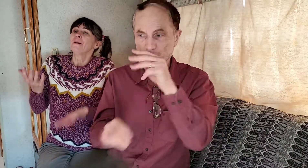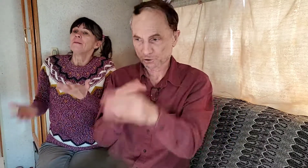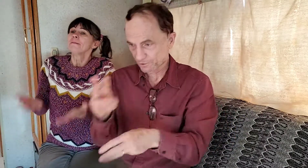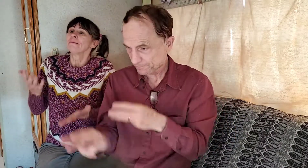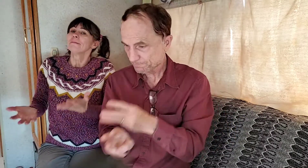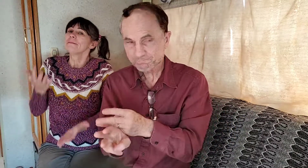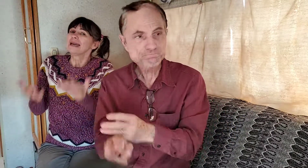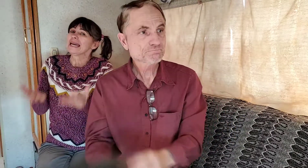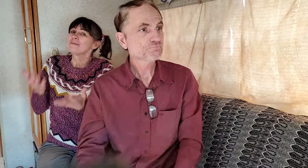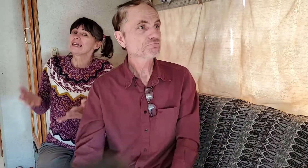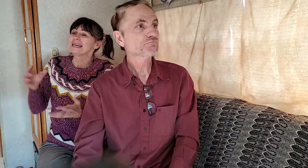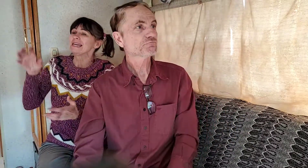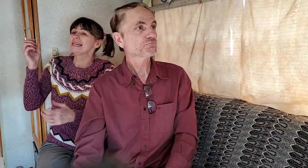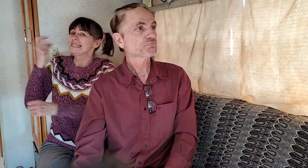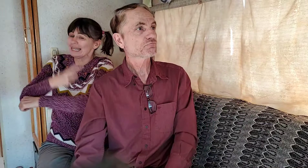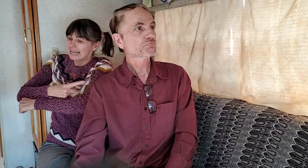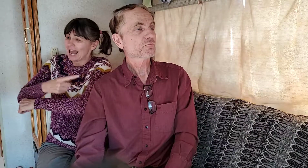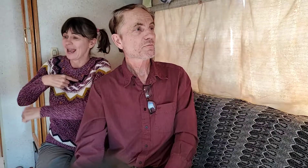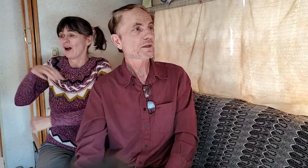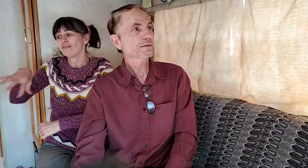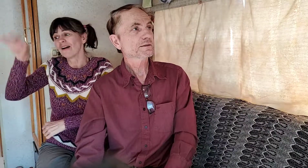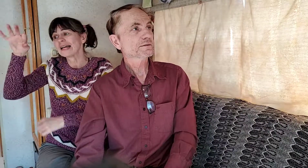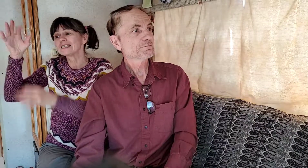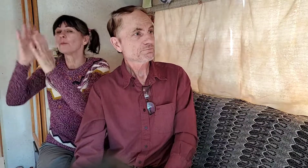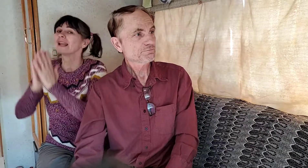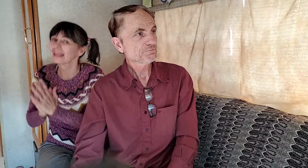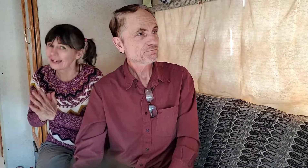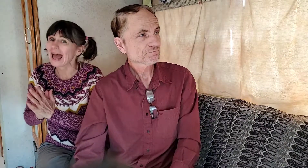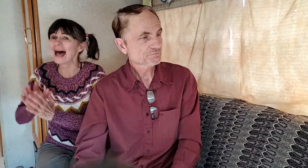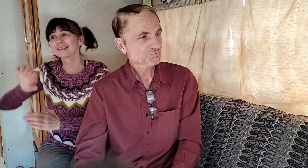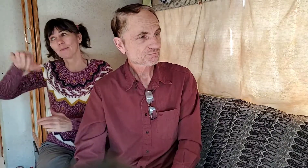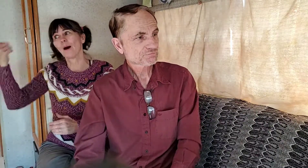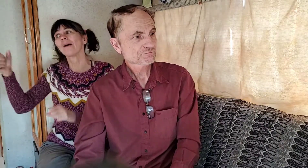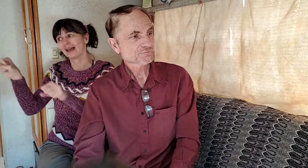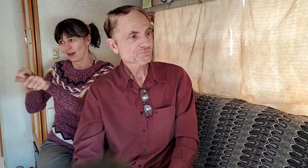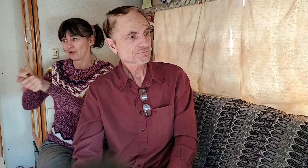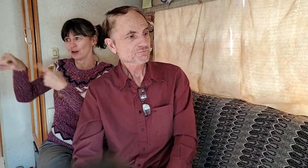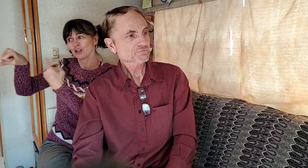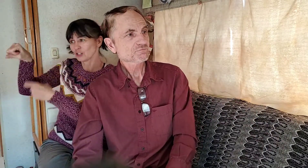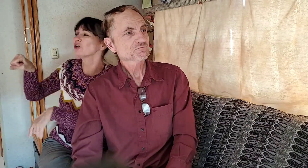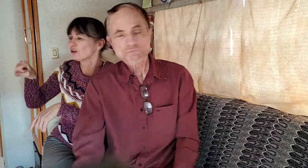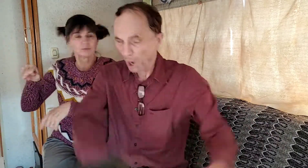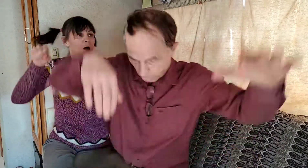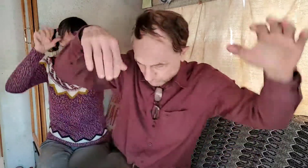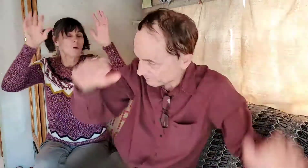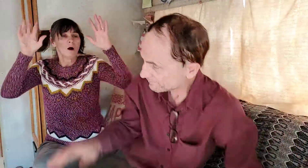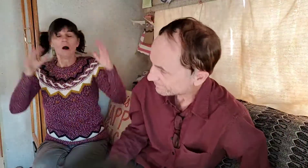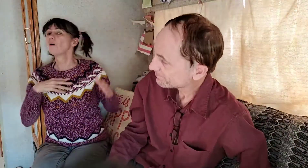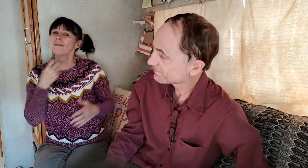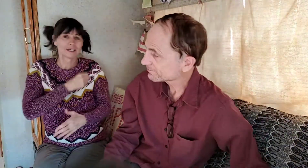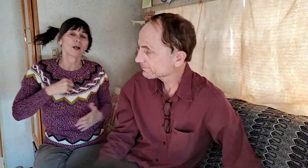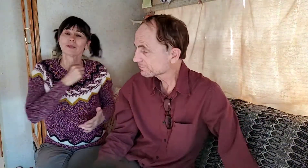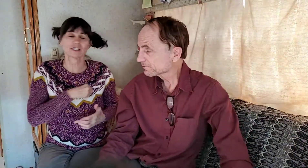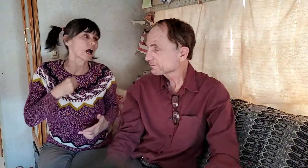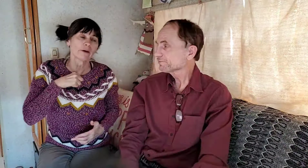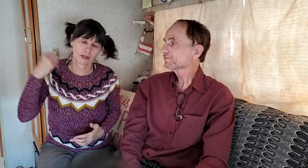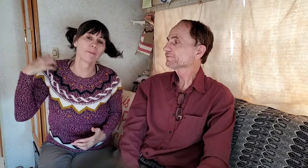world. Maybe today I'll find someone I can ask about my other shoe. No! Oh, I'm terribly sorry, Your